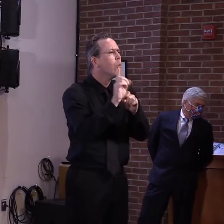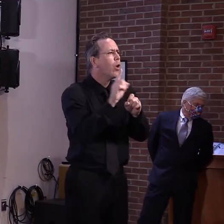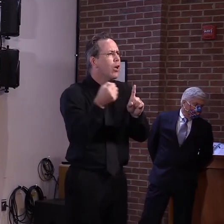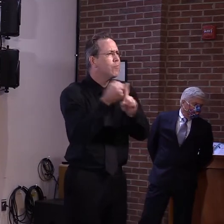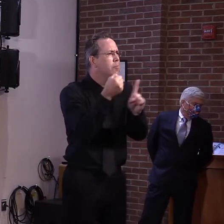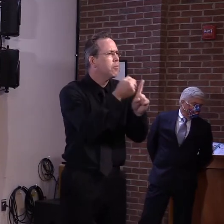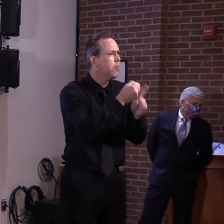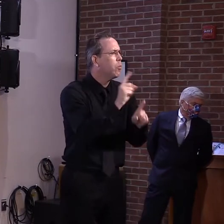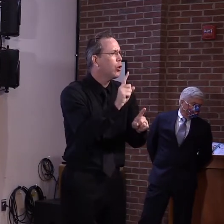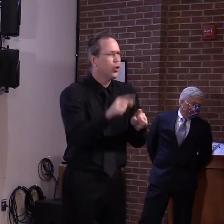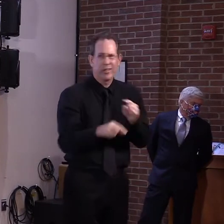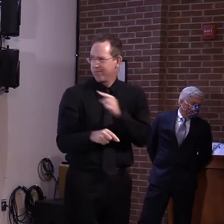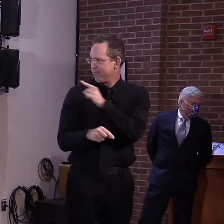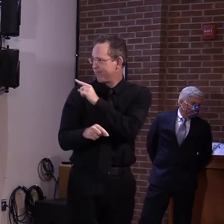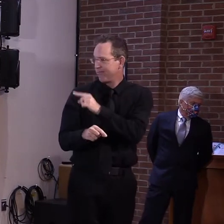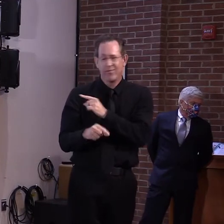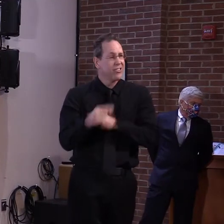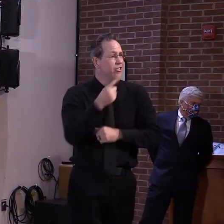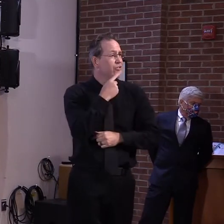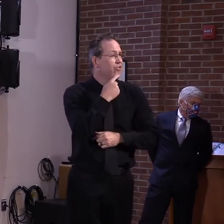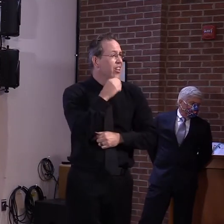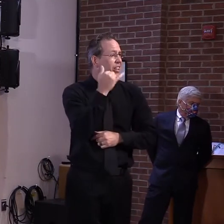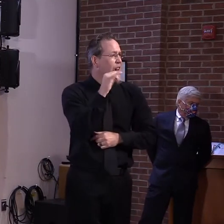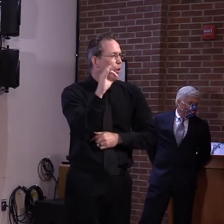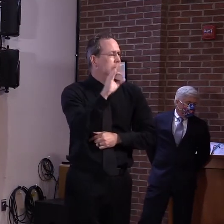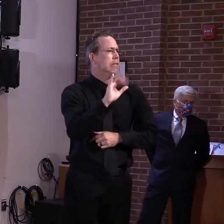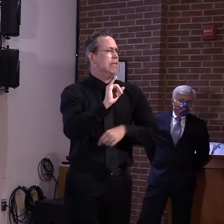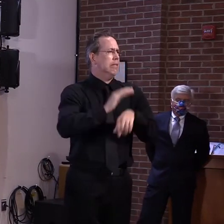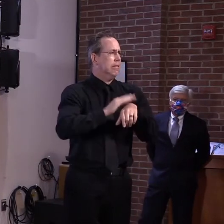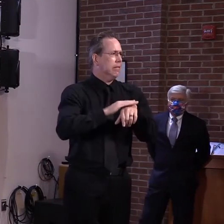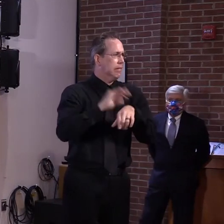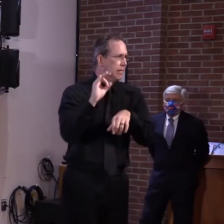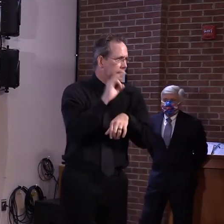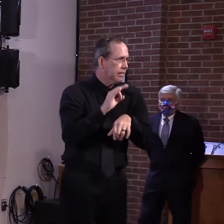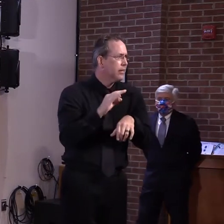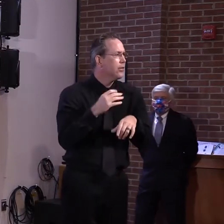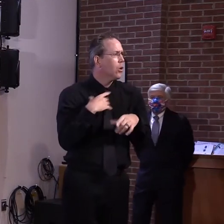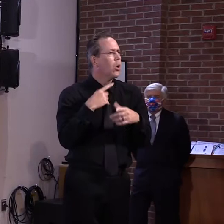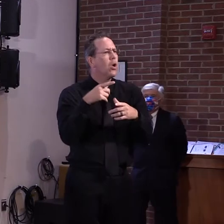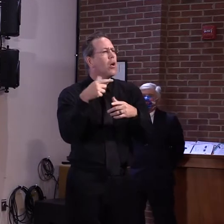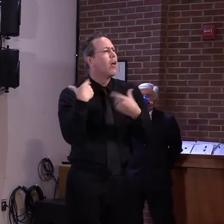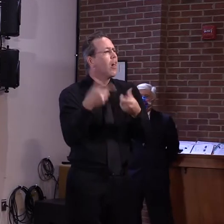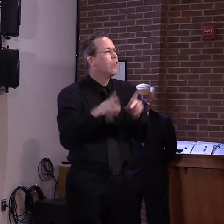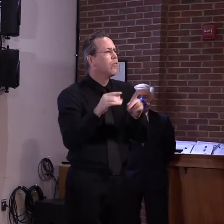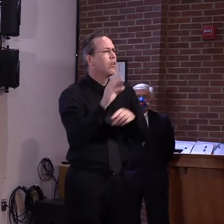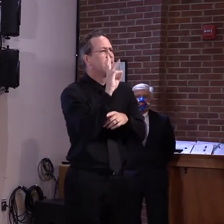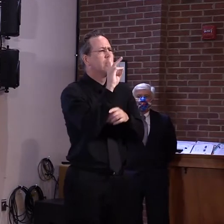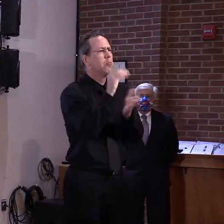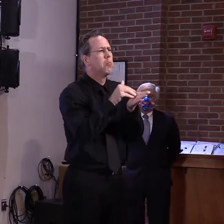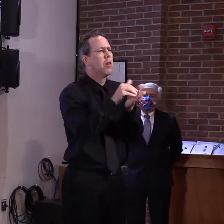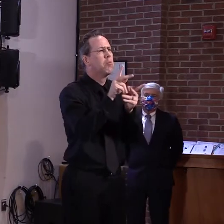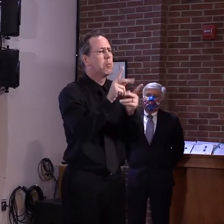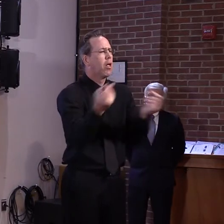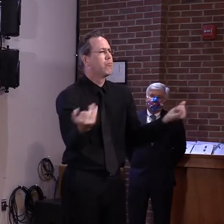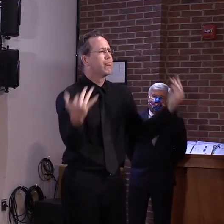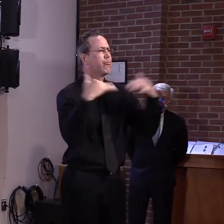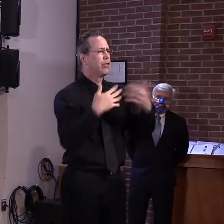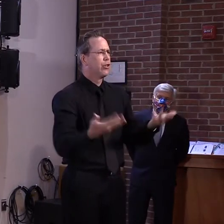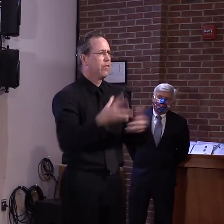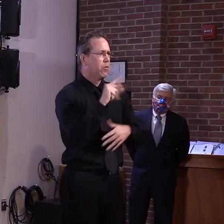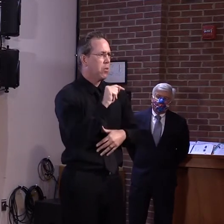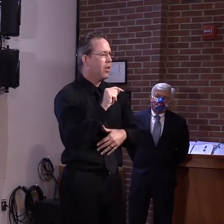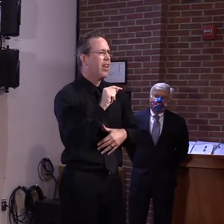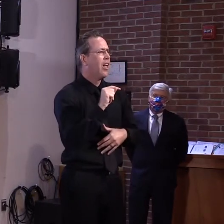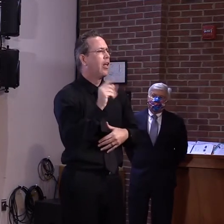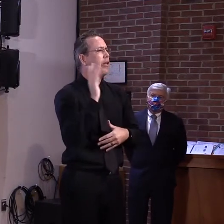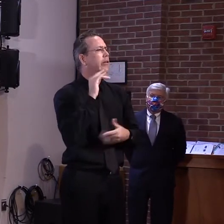know, down from 6.6 million that could come into Vermont last week, we're just above 5.2 million that can come into Vermont this week, quarantine free.